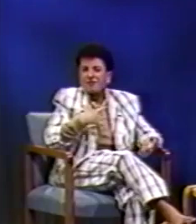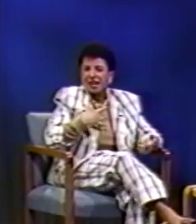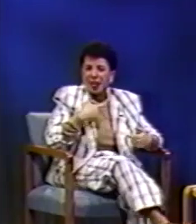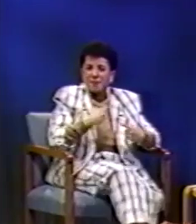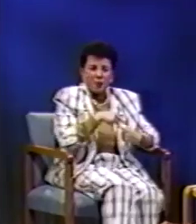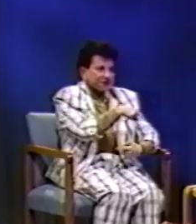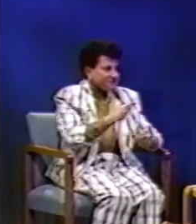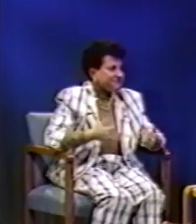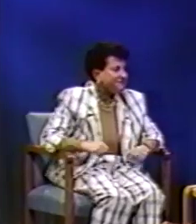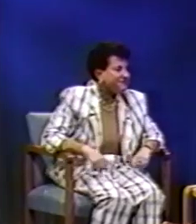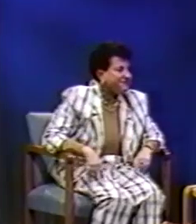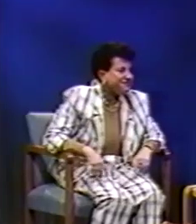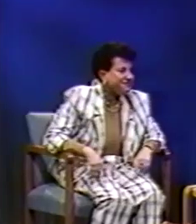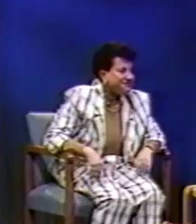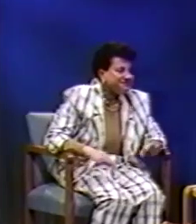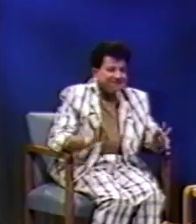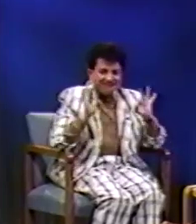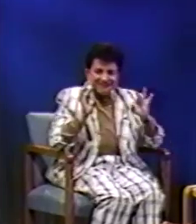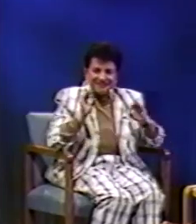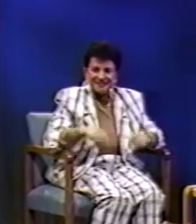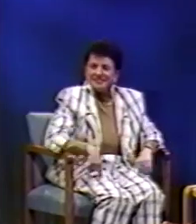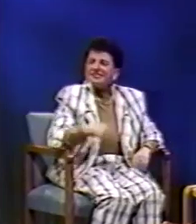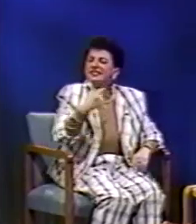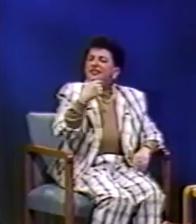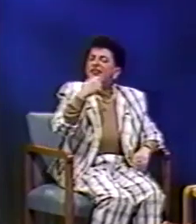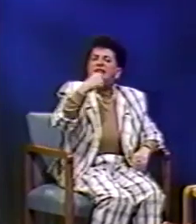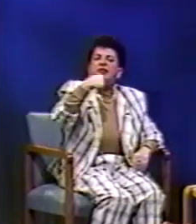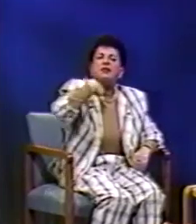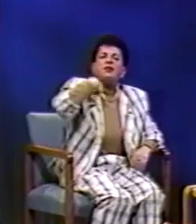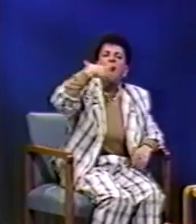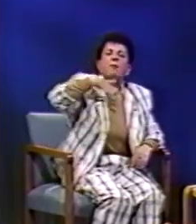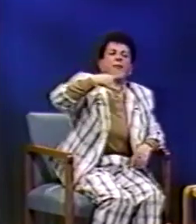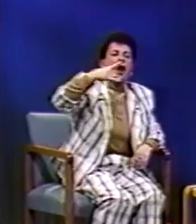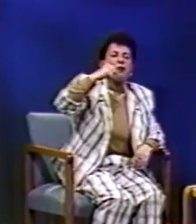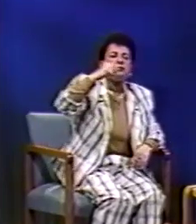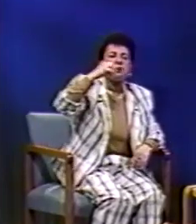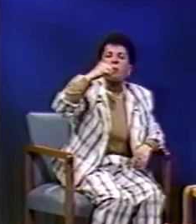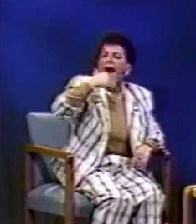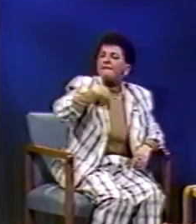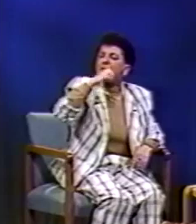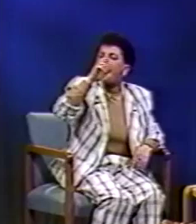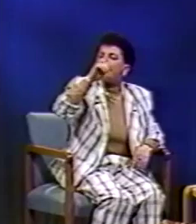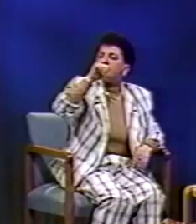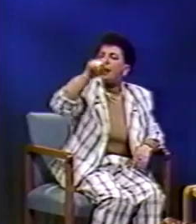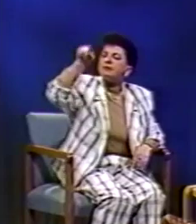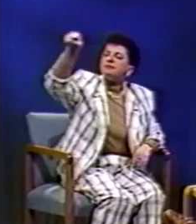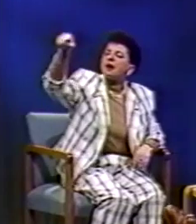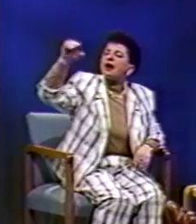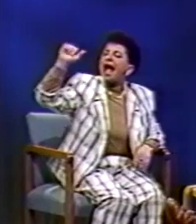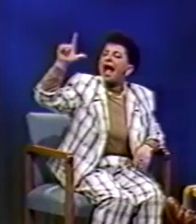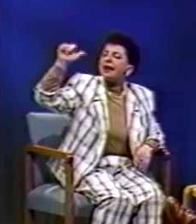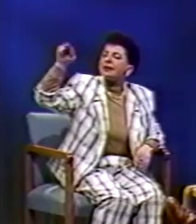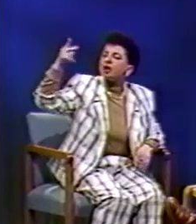talking directly to the person, and I'll tell you, I really enjoyed using this service. And so I would like to ask